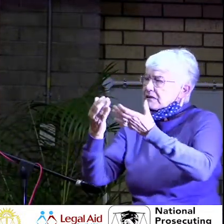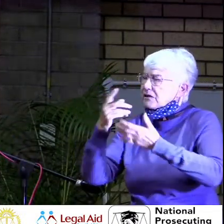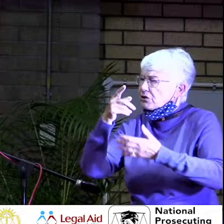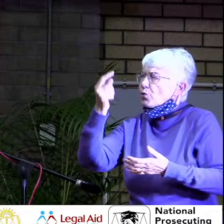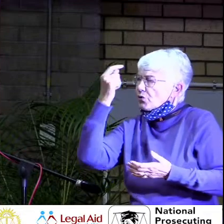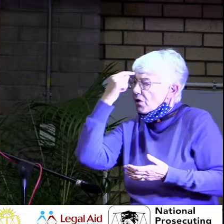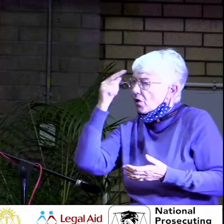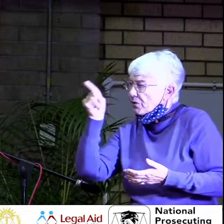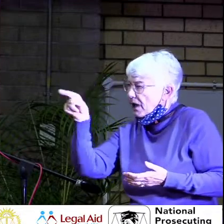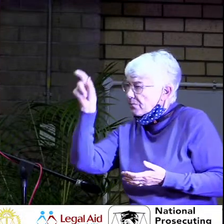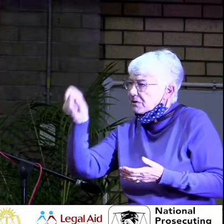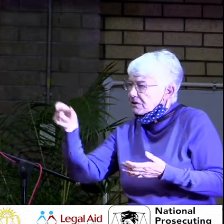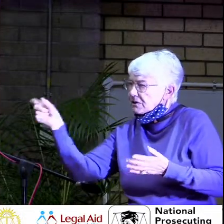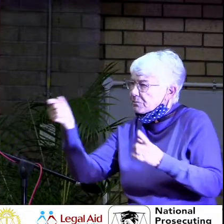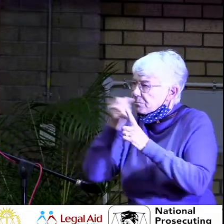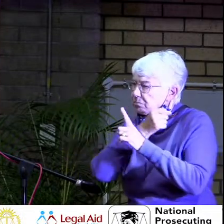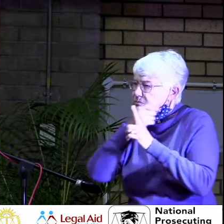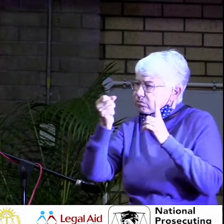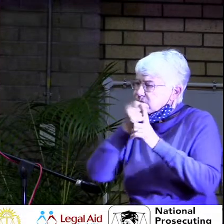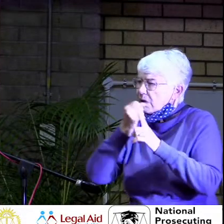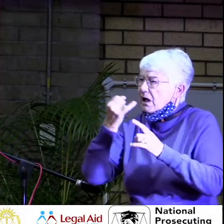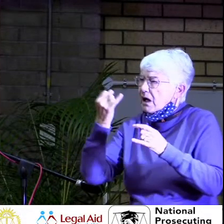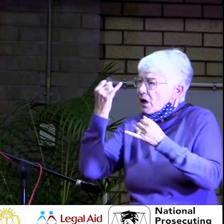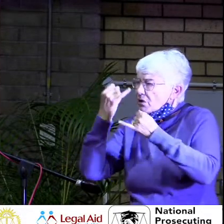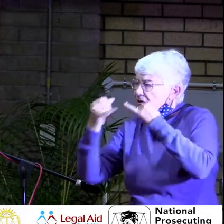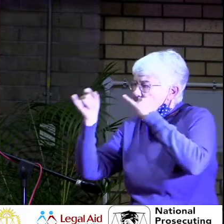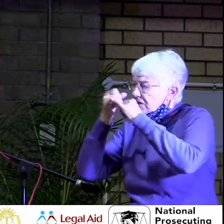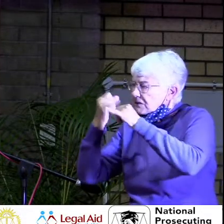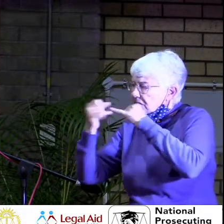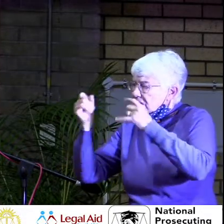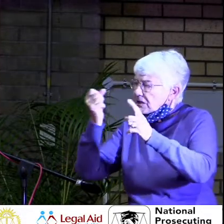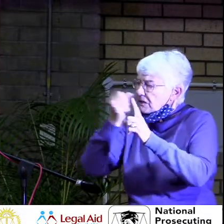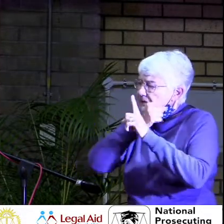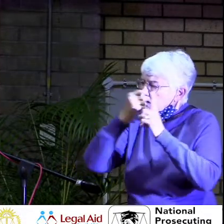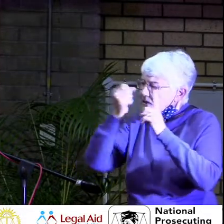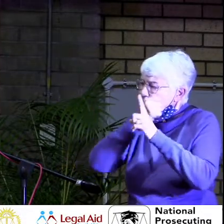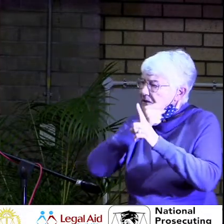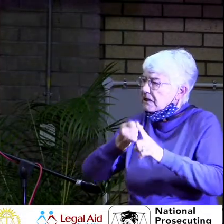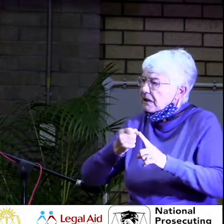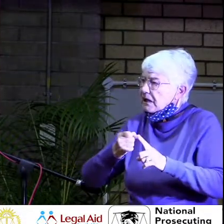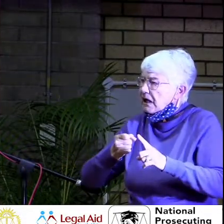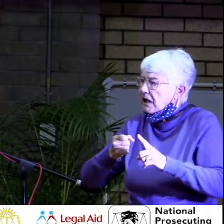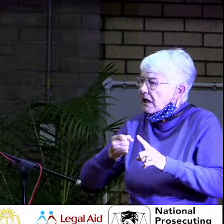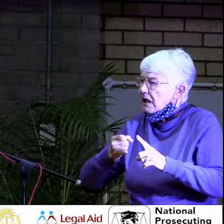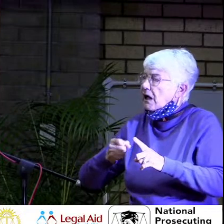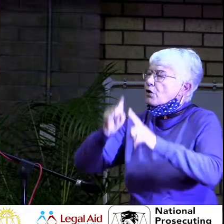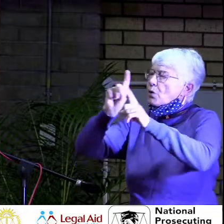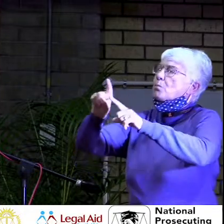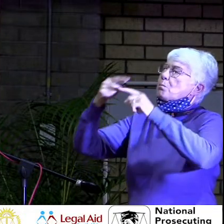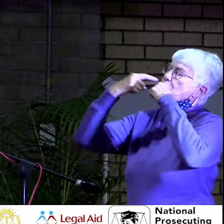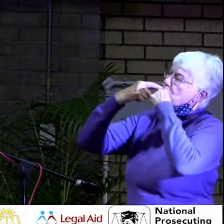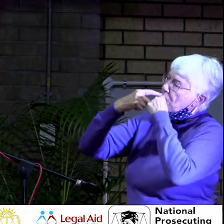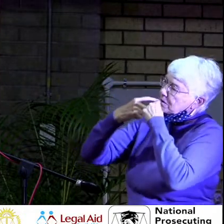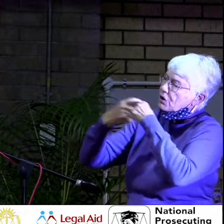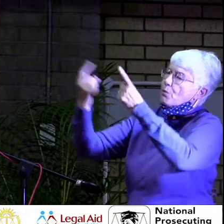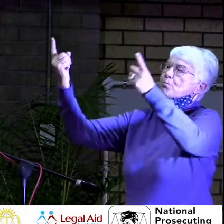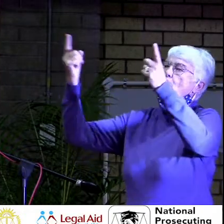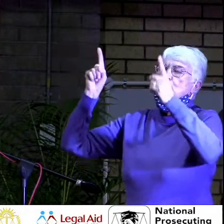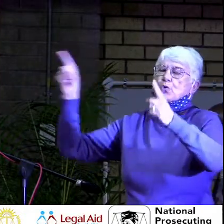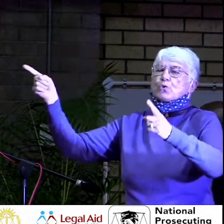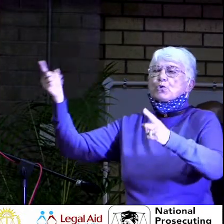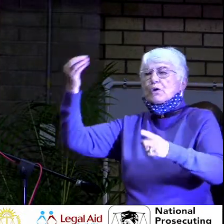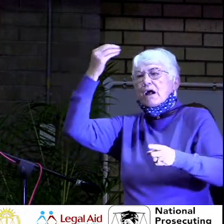abused or of a sexual offense being committed, you must report it to the police or